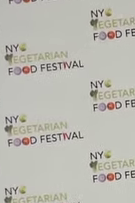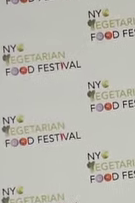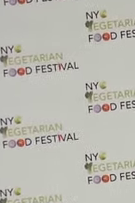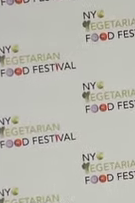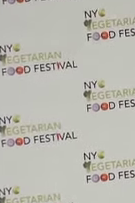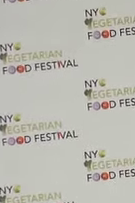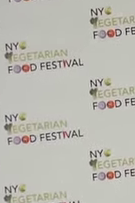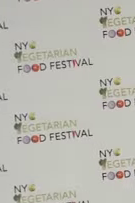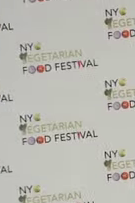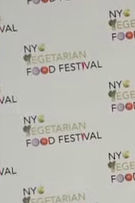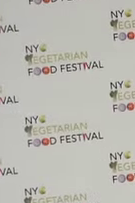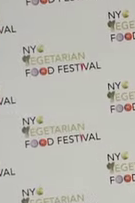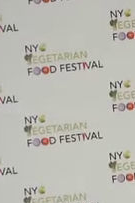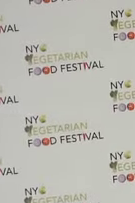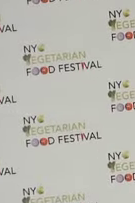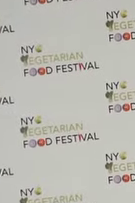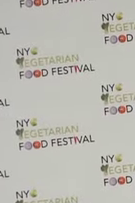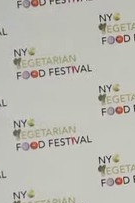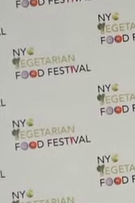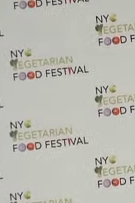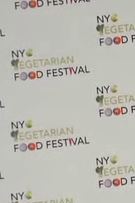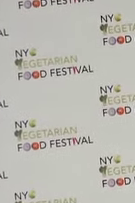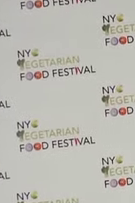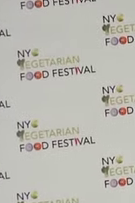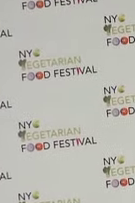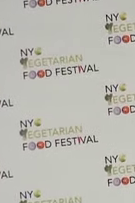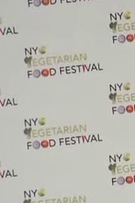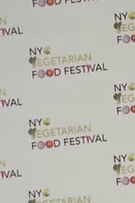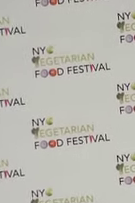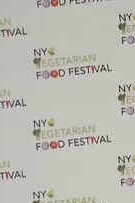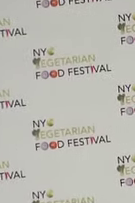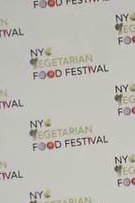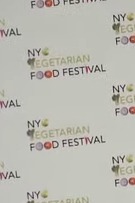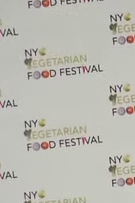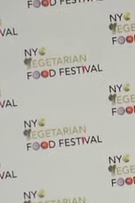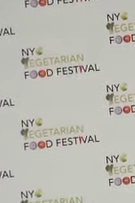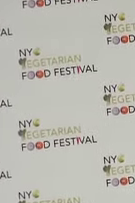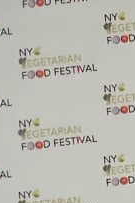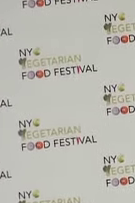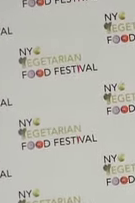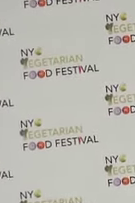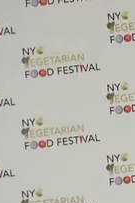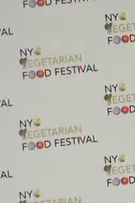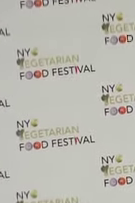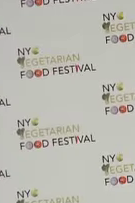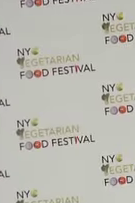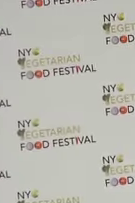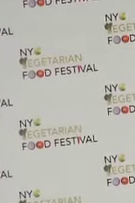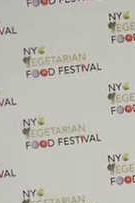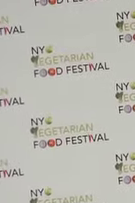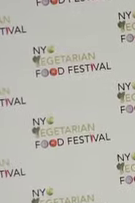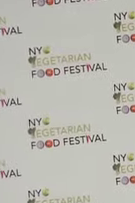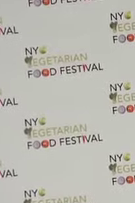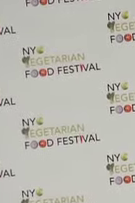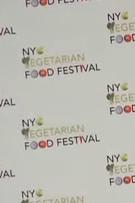dough does not have eggs in it, and if you just get plain pizza dough with tomato sauce, it works. And if you're really hungry, it